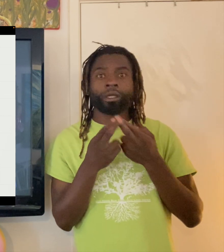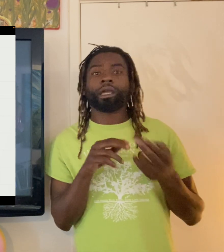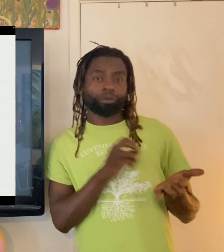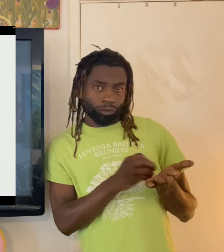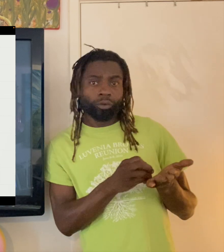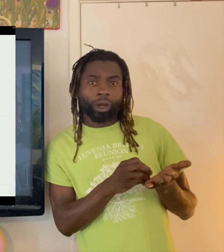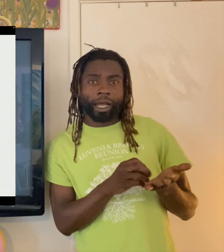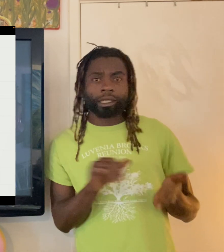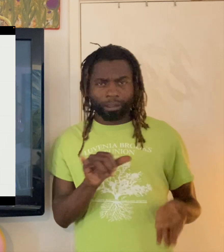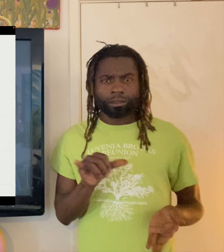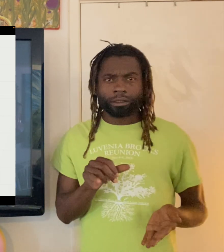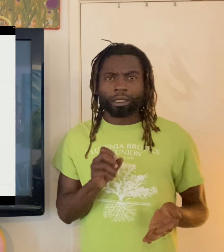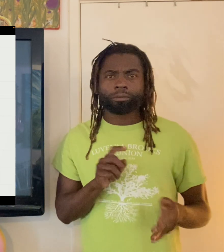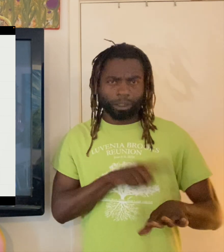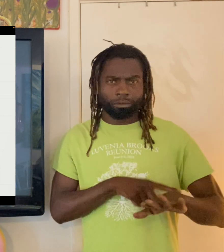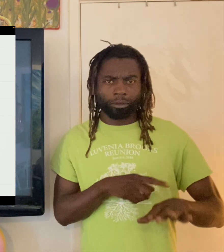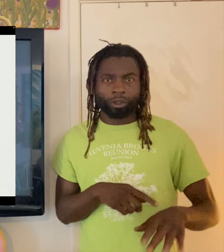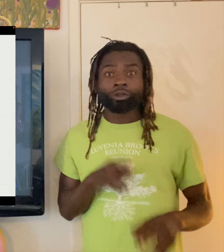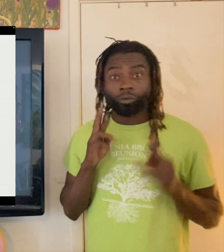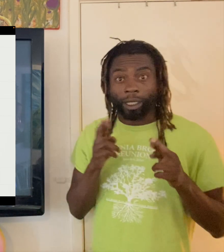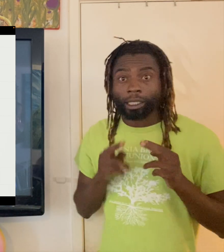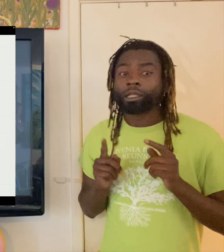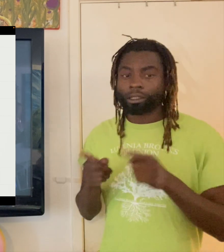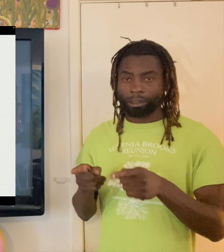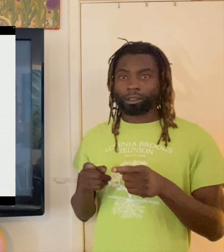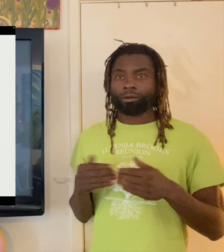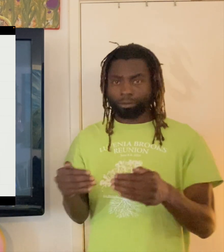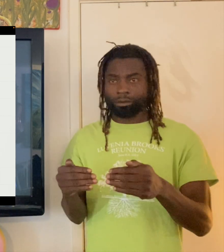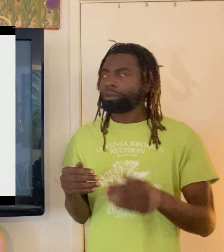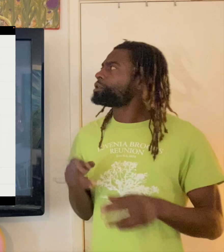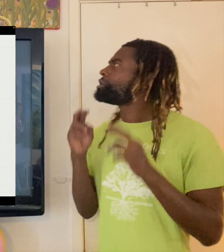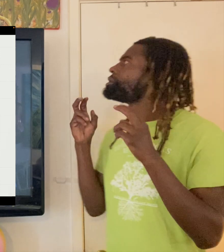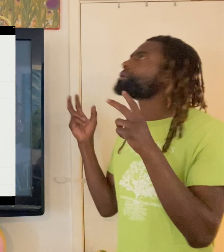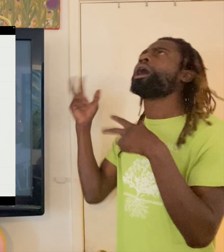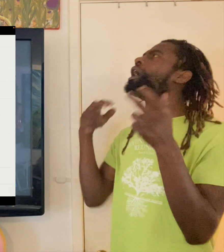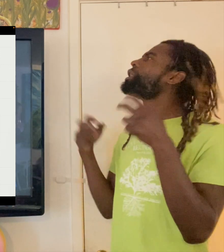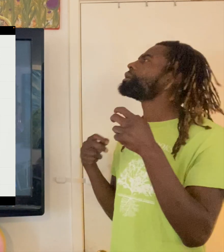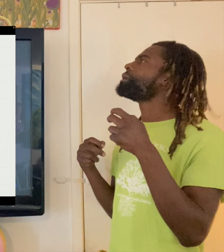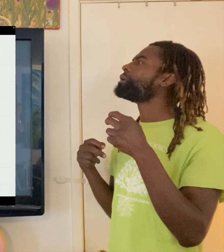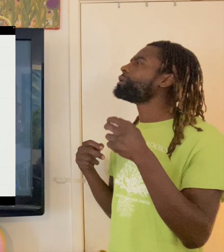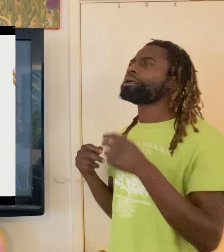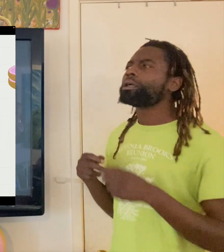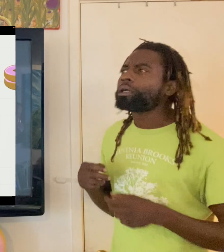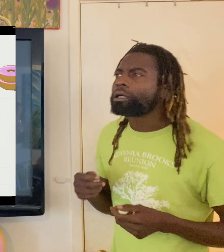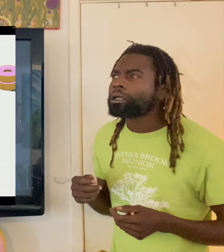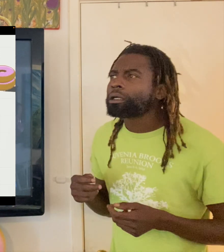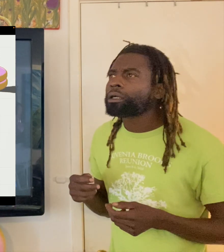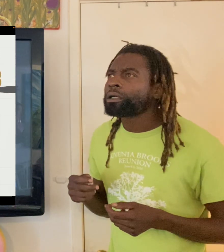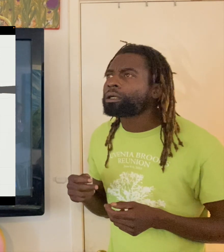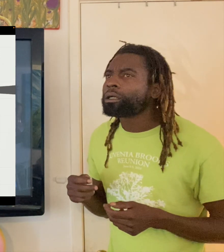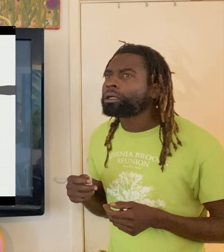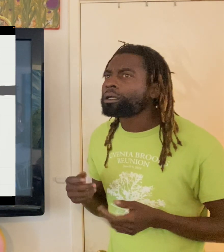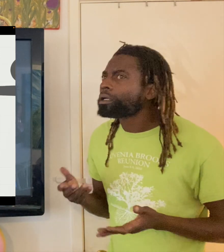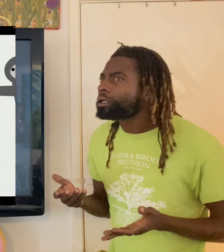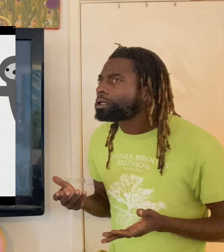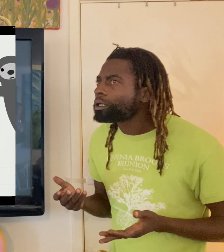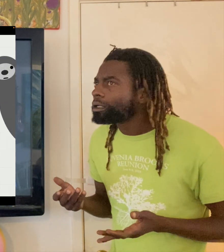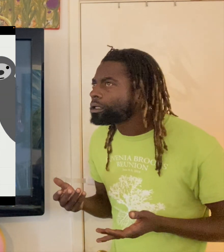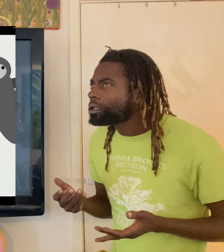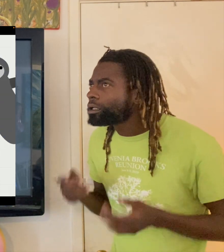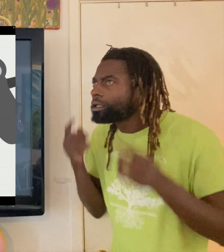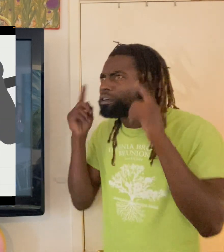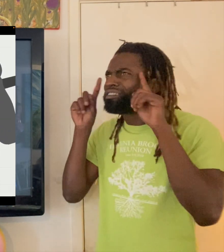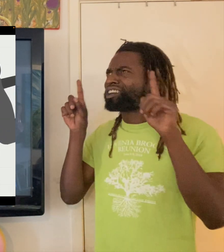the signs. Ready? Of course you are! Sloth? Sloth!